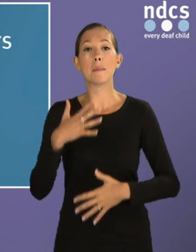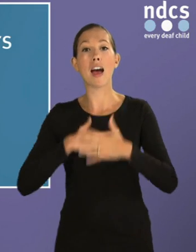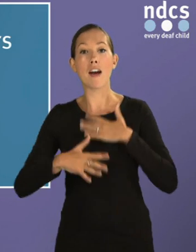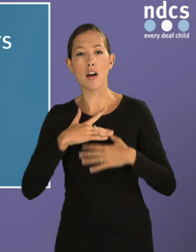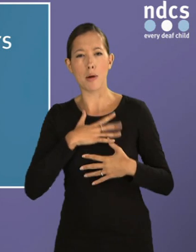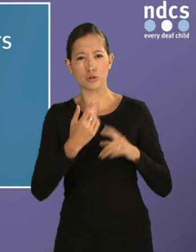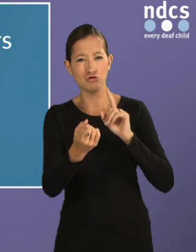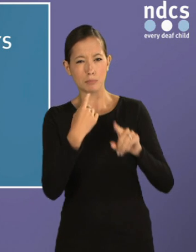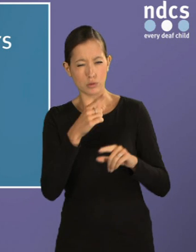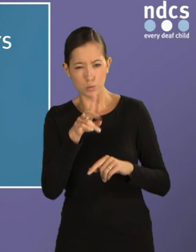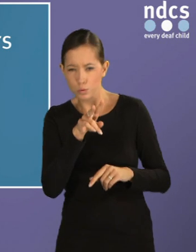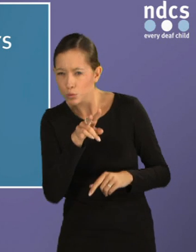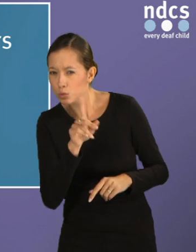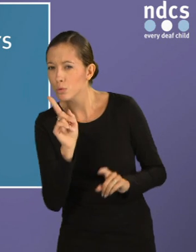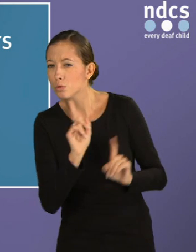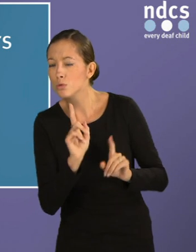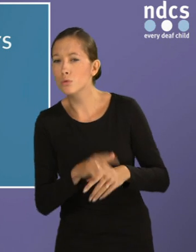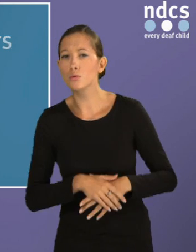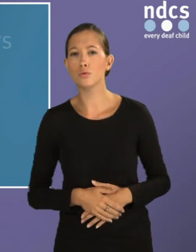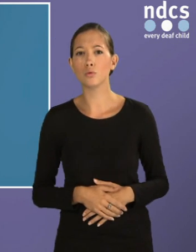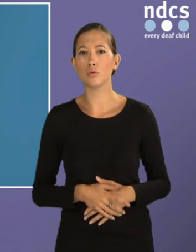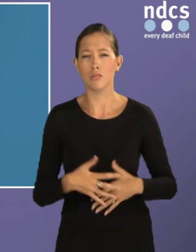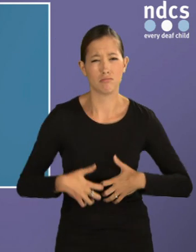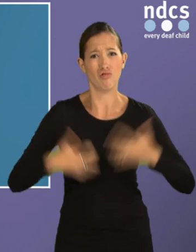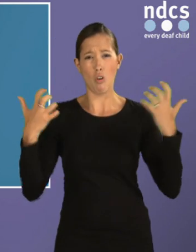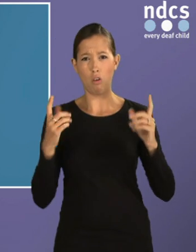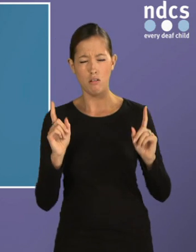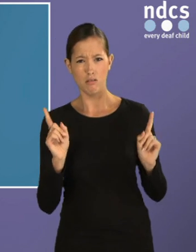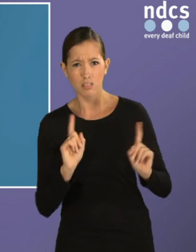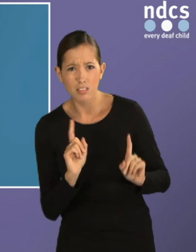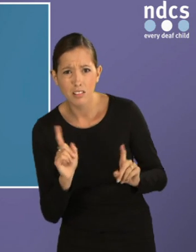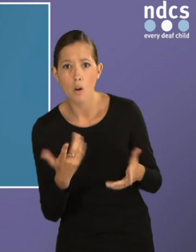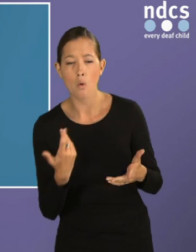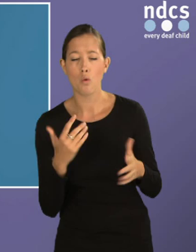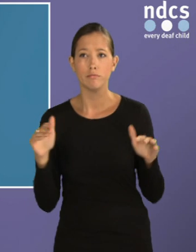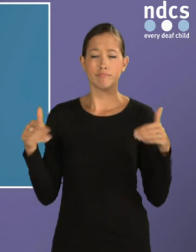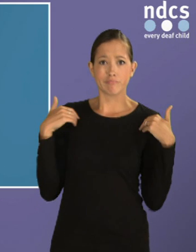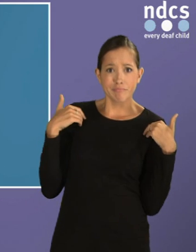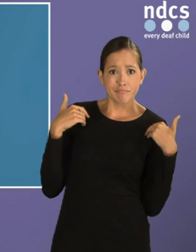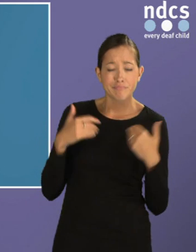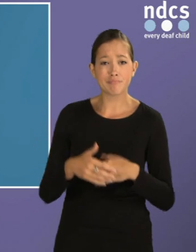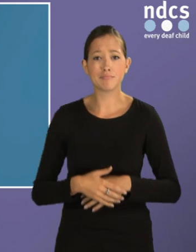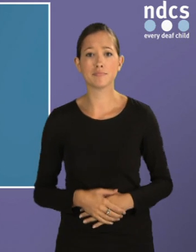And behaviours or emotional responses to look out for are unexplained aggressive or withdrawn behaviour,